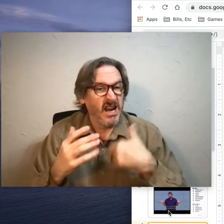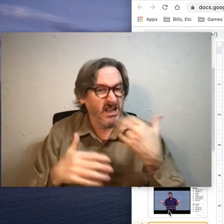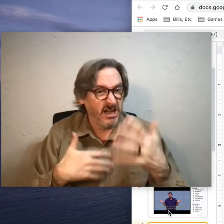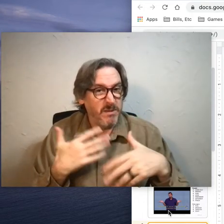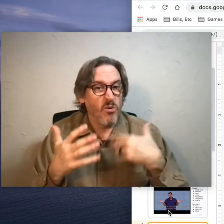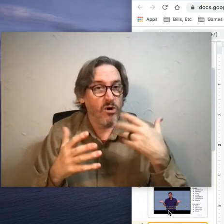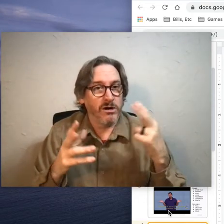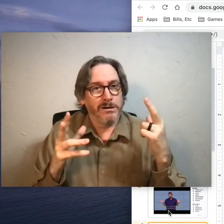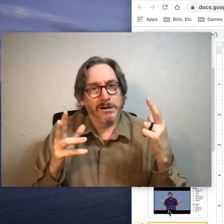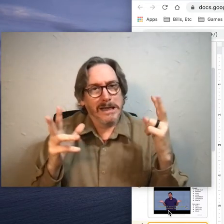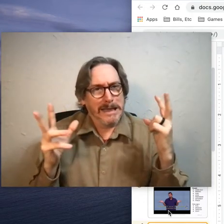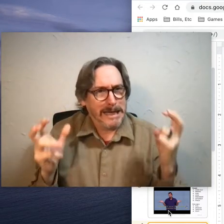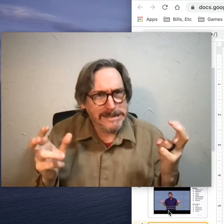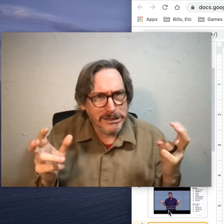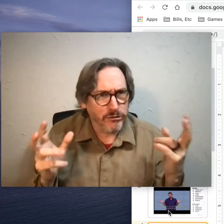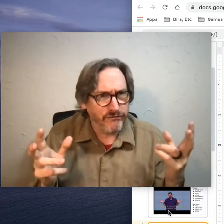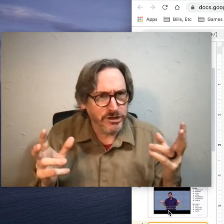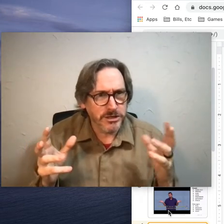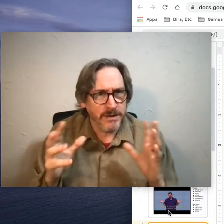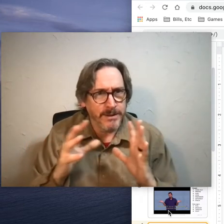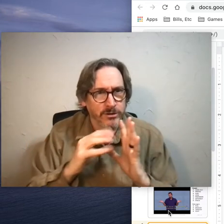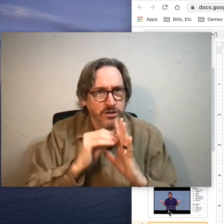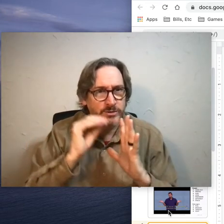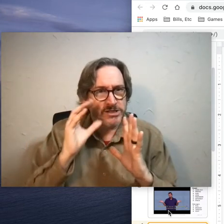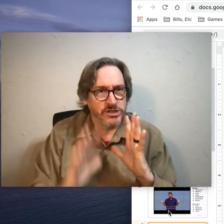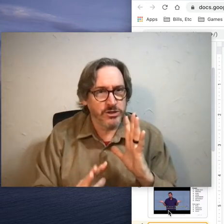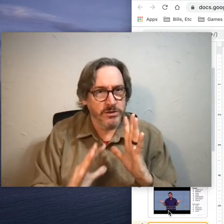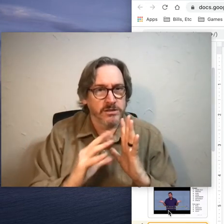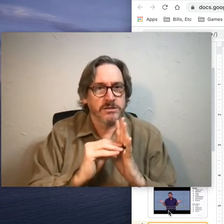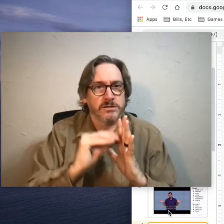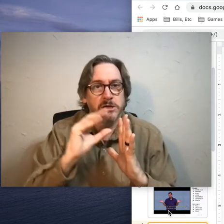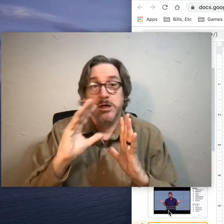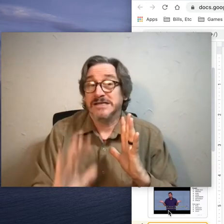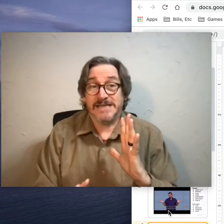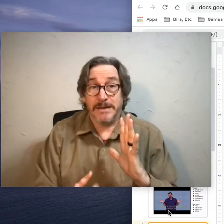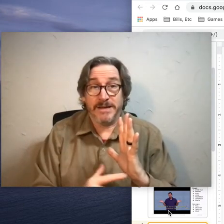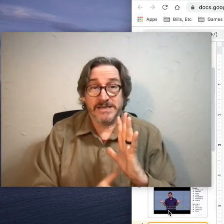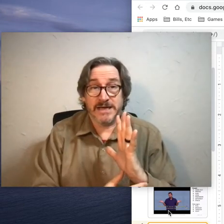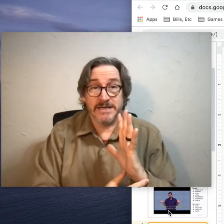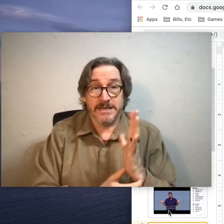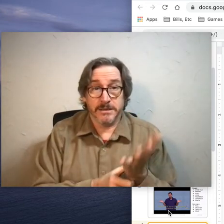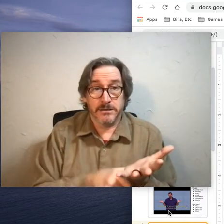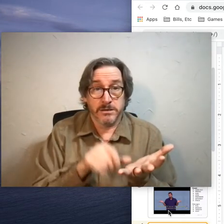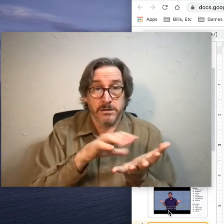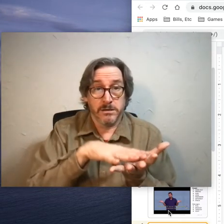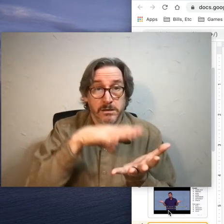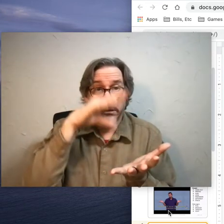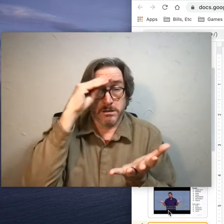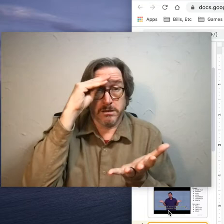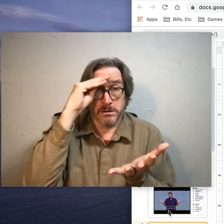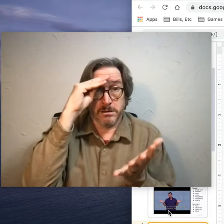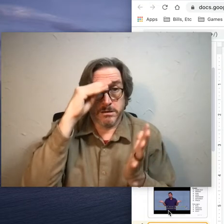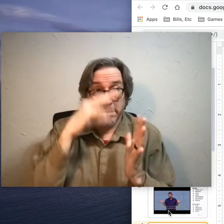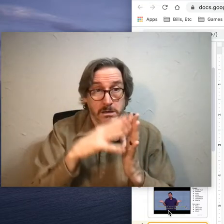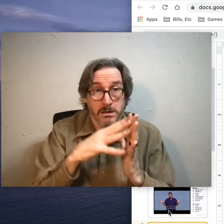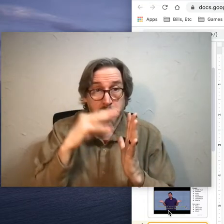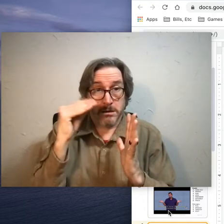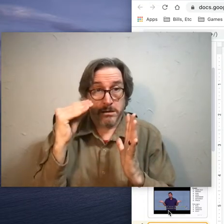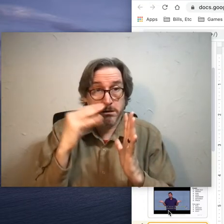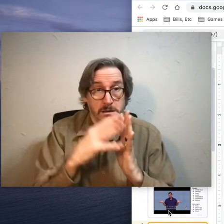starting to get a little bit more lazy or efficient, and people are doing student. Same basic idea,